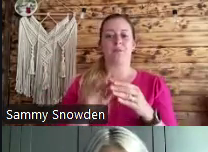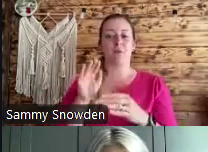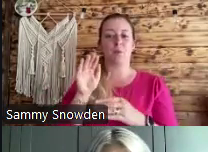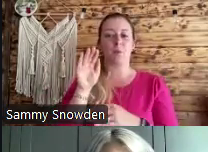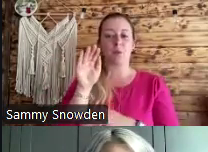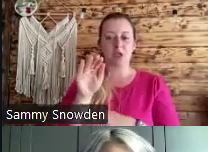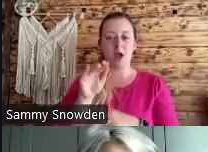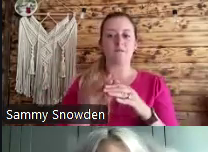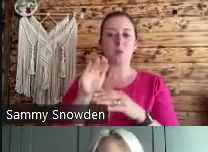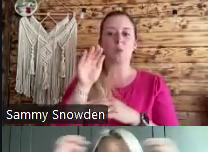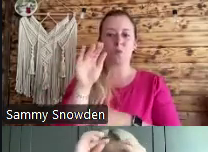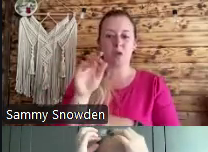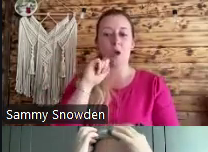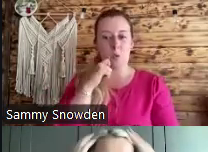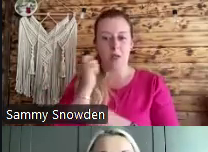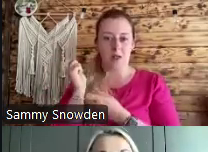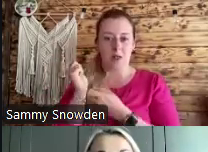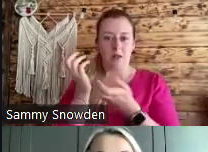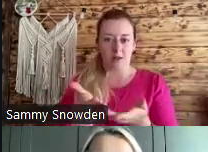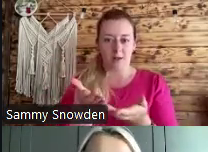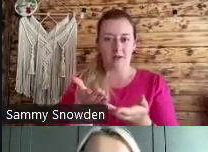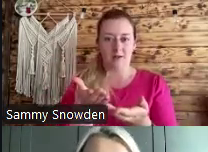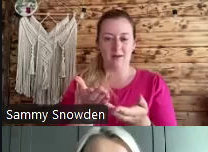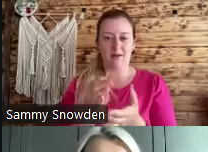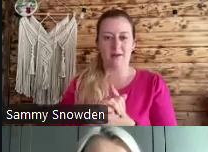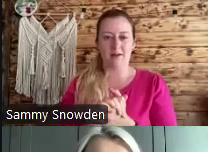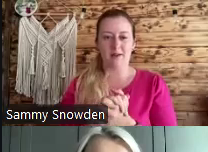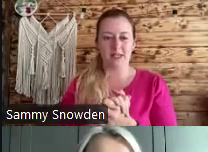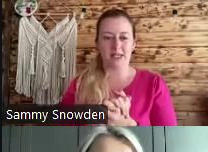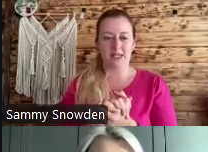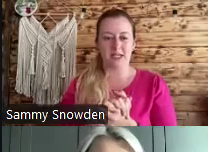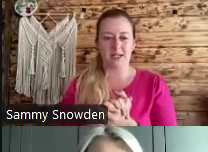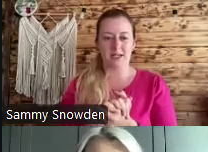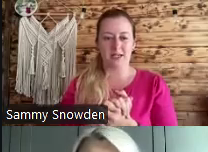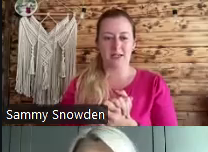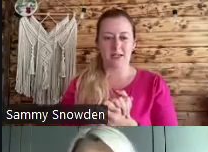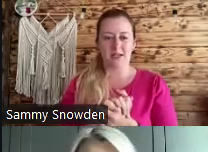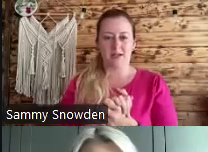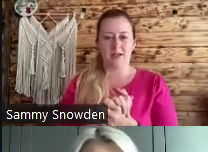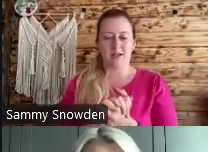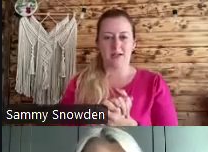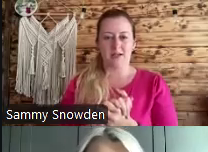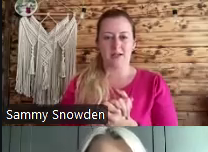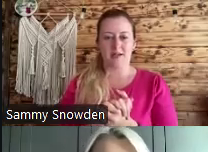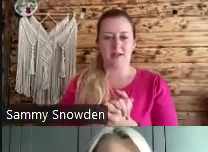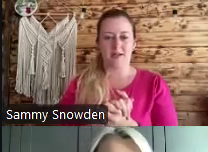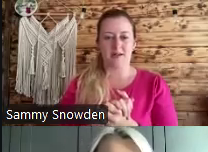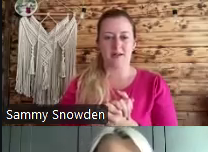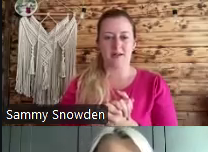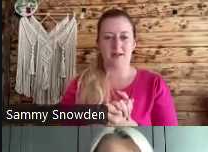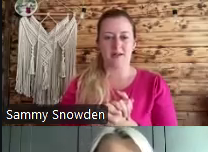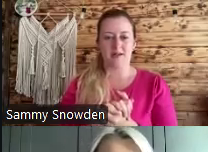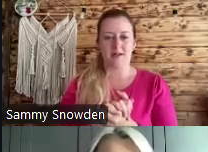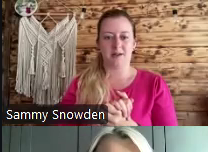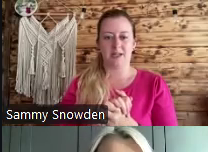future. So the estimated launch, so when it says Q3, it means quarter 3, financial quarter. We've